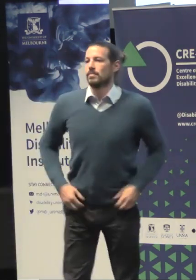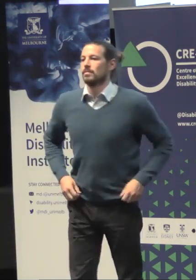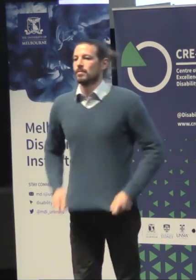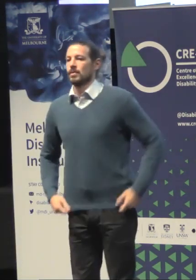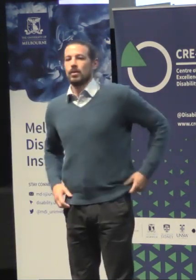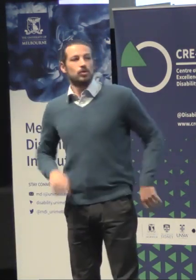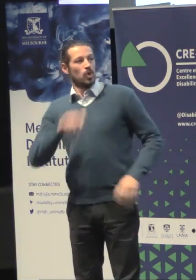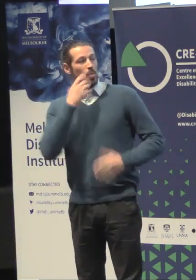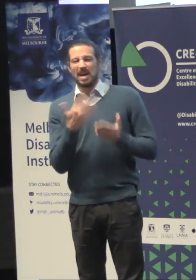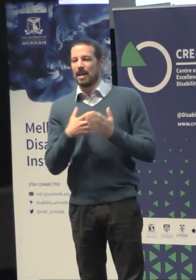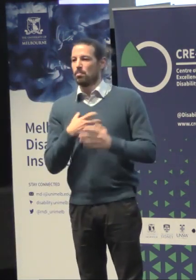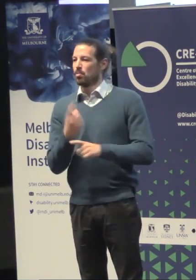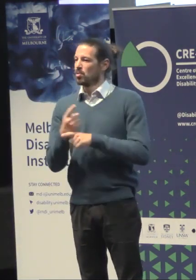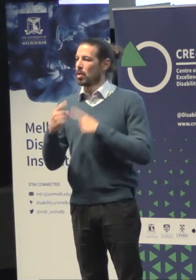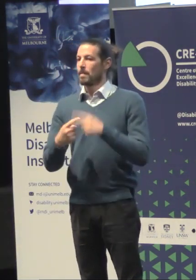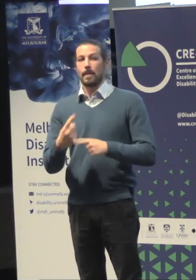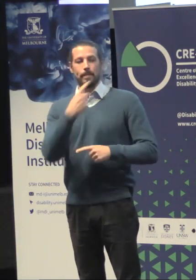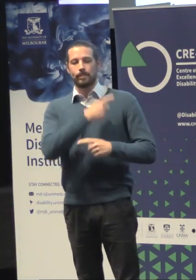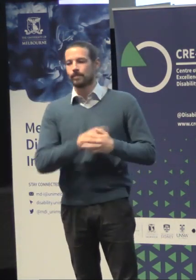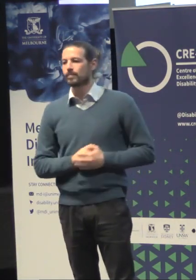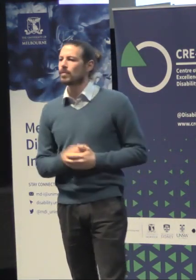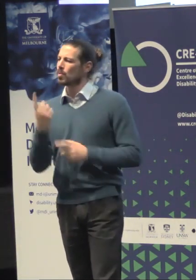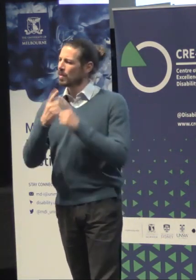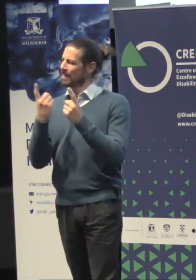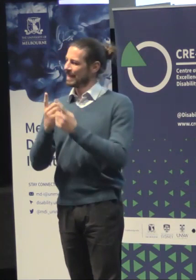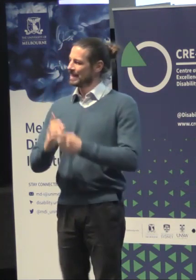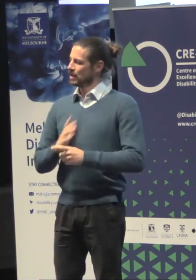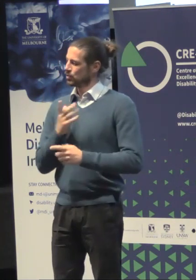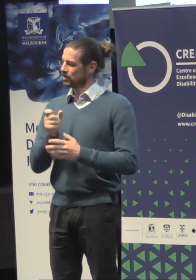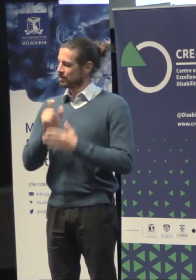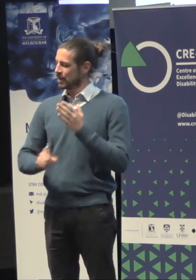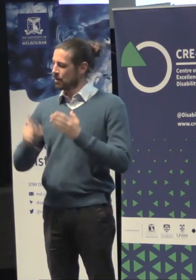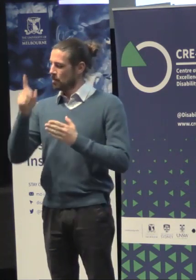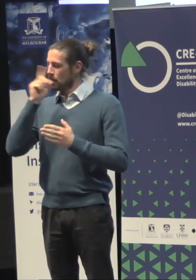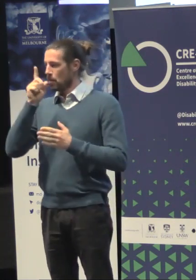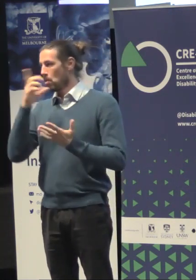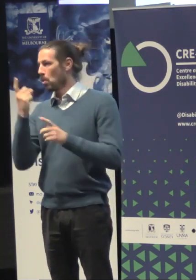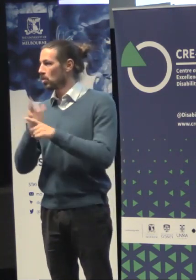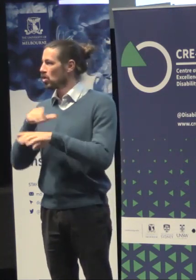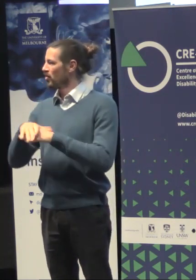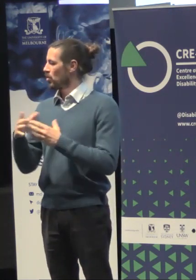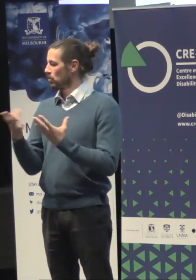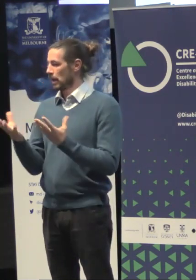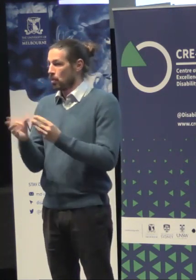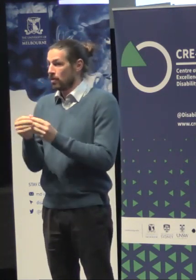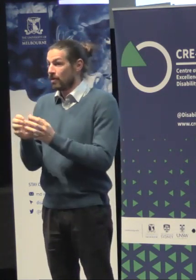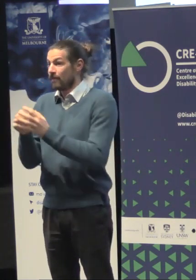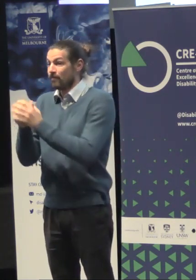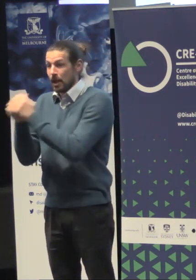more about this. Because what was quite interesting was that the disabled people often talked about the friends,